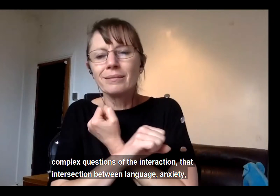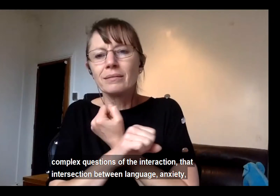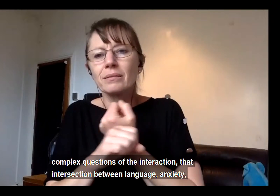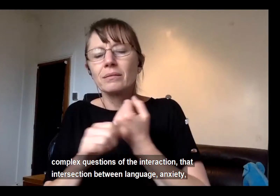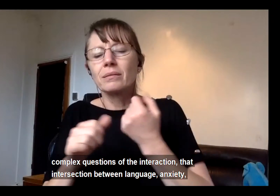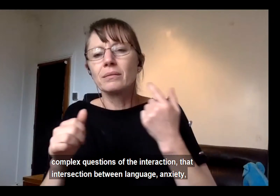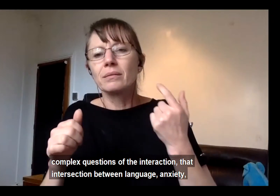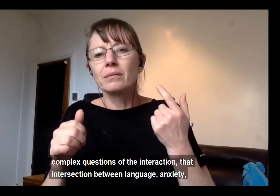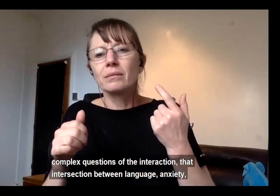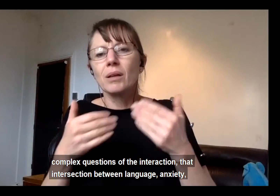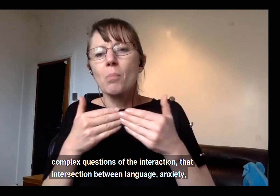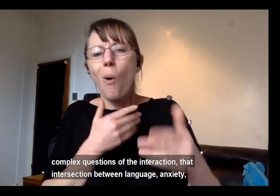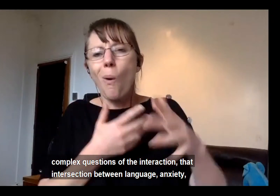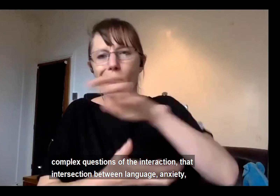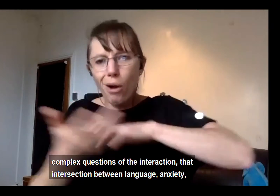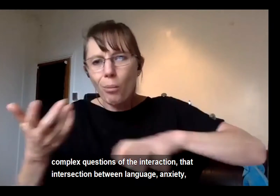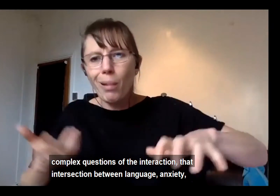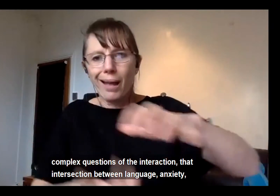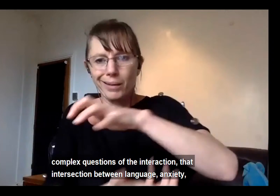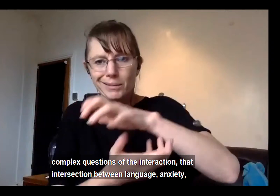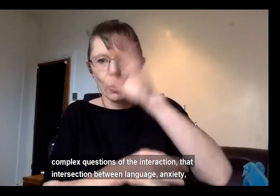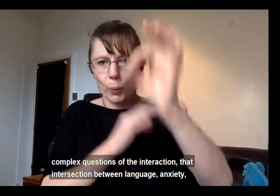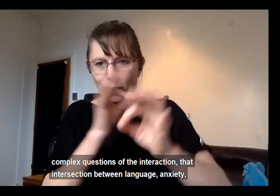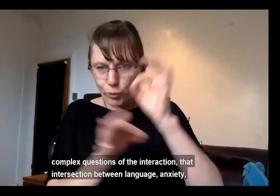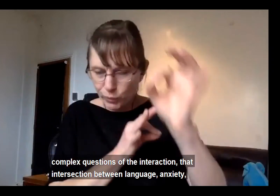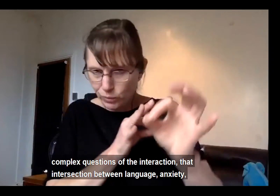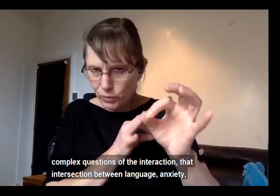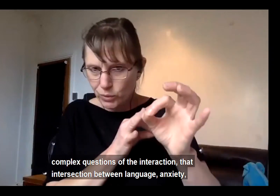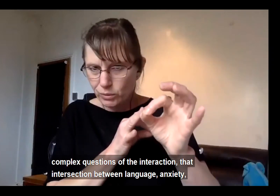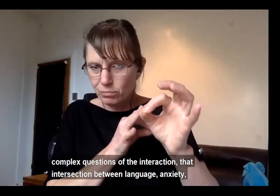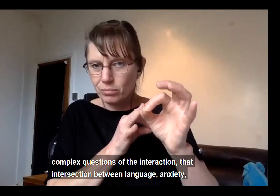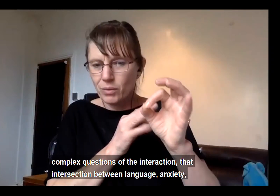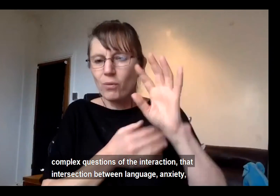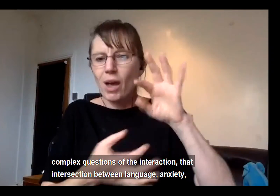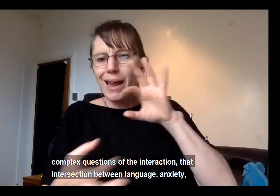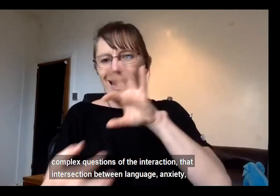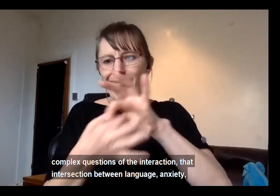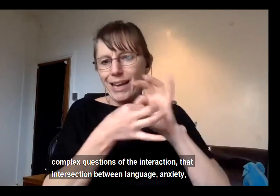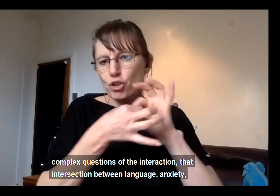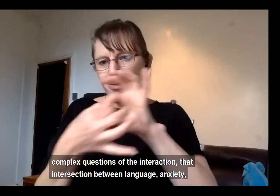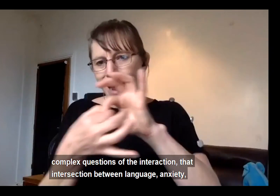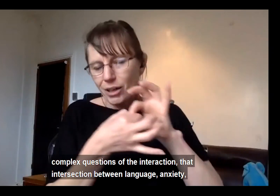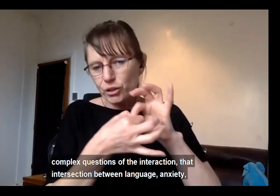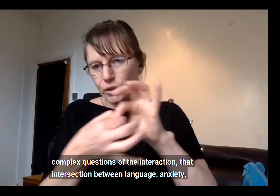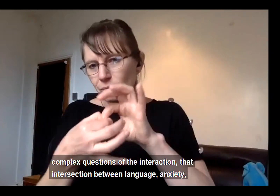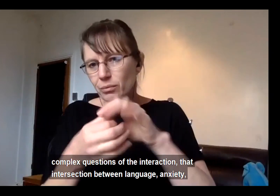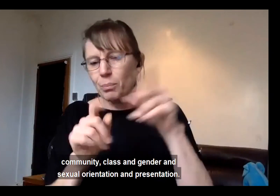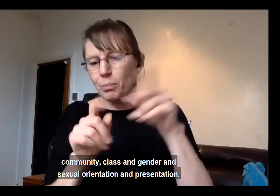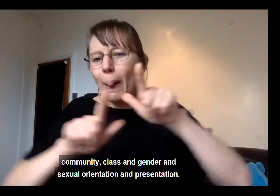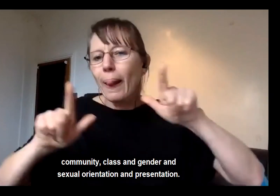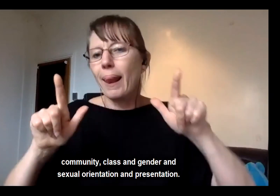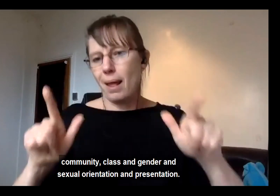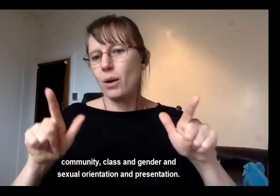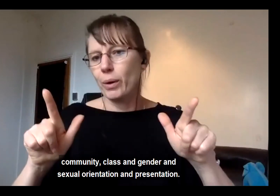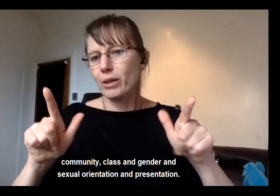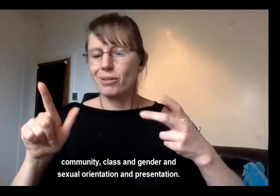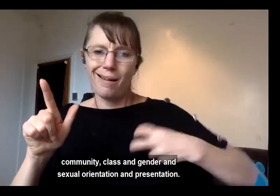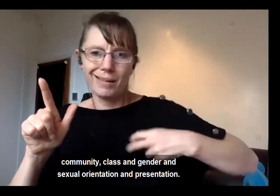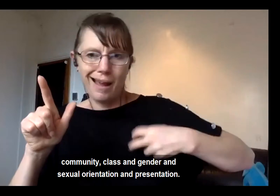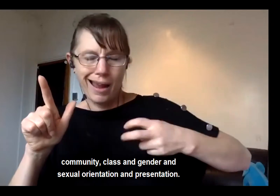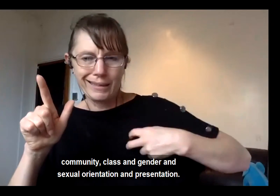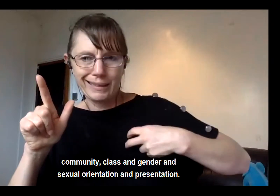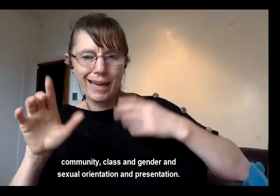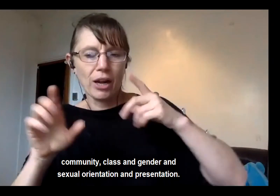these more complex questions of the interaction, that intersection between language, anxiety,